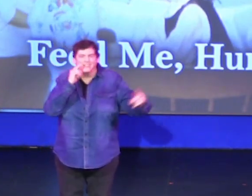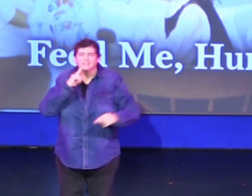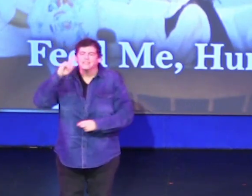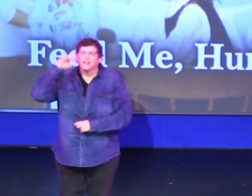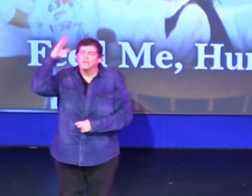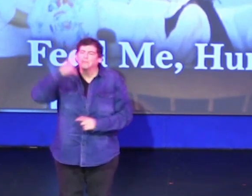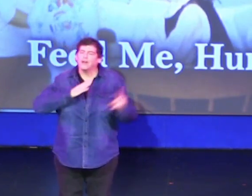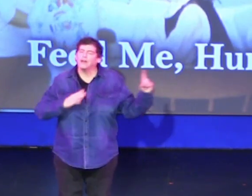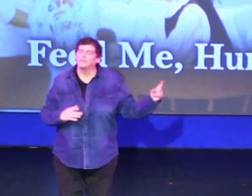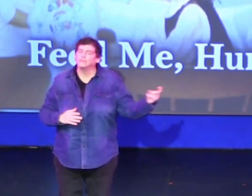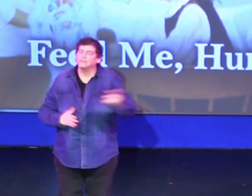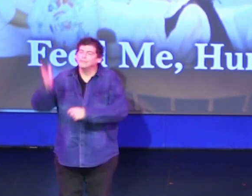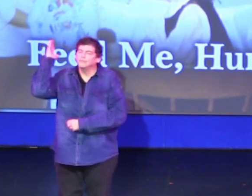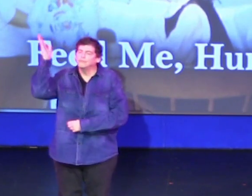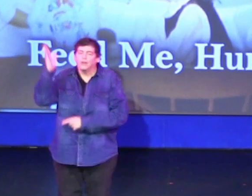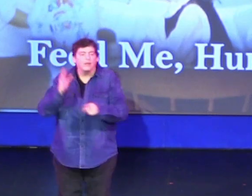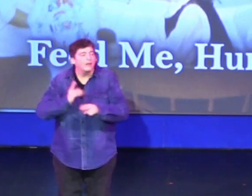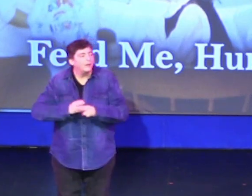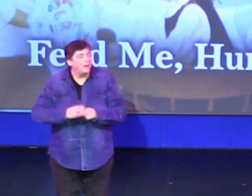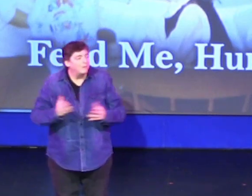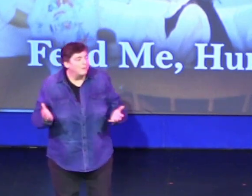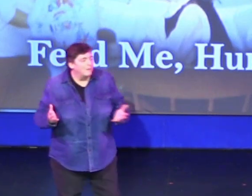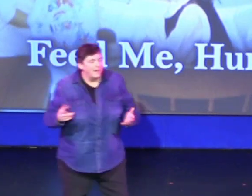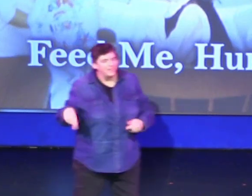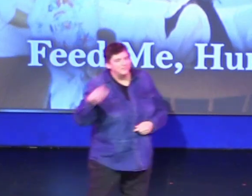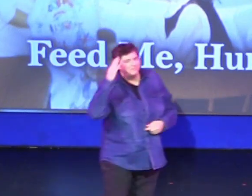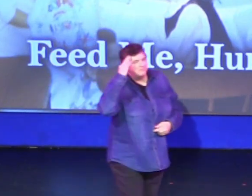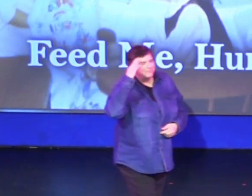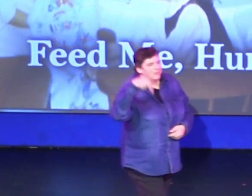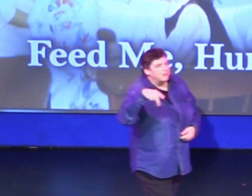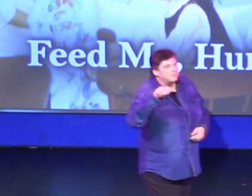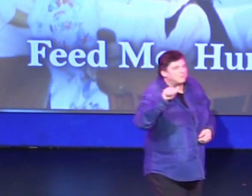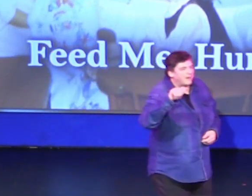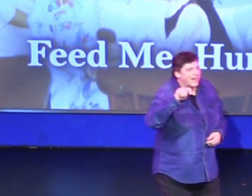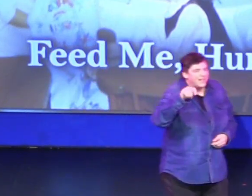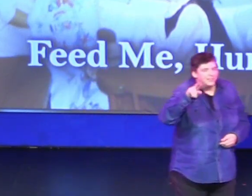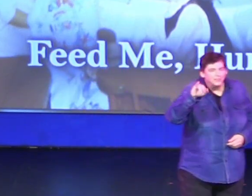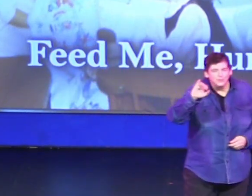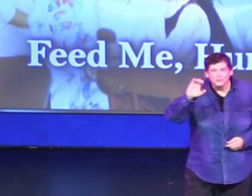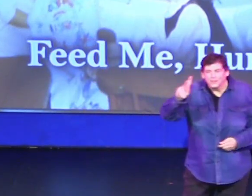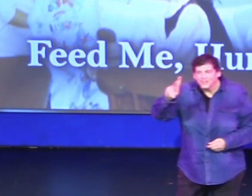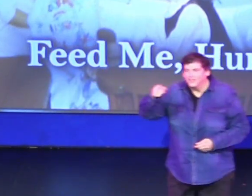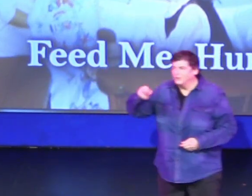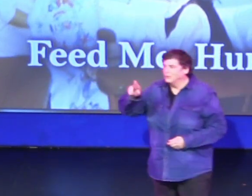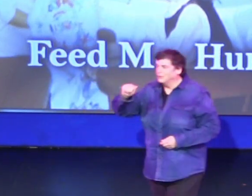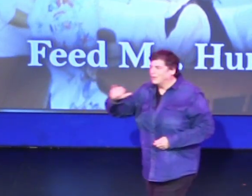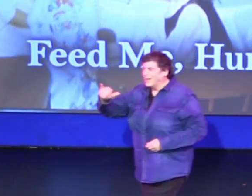Didn't know what to expect, and in walked the presenter. You may be familiar. It's Patrick